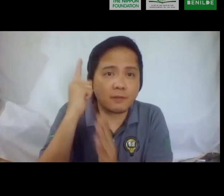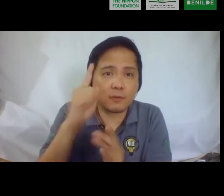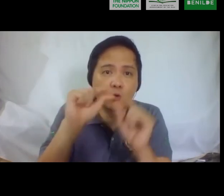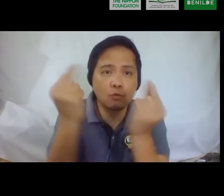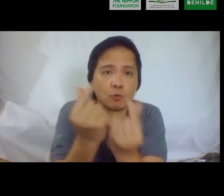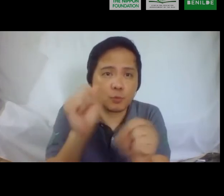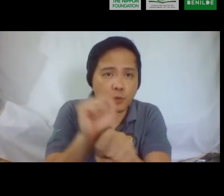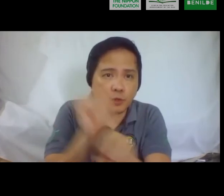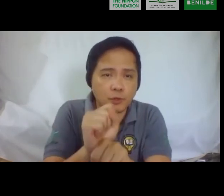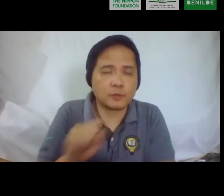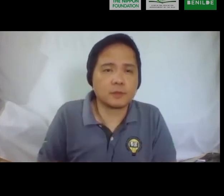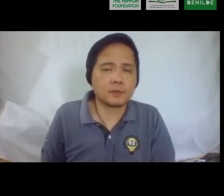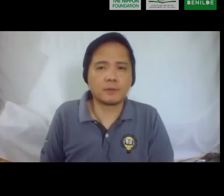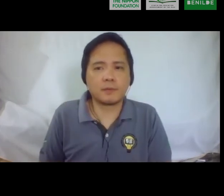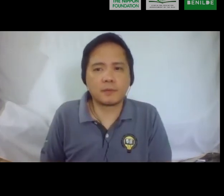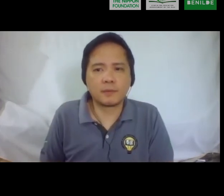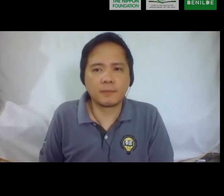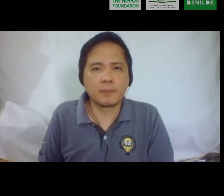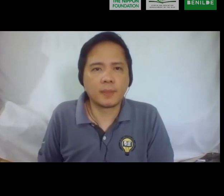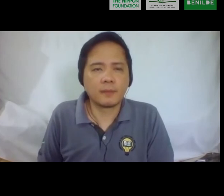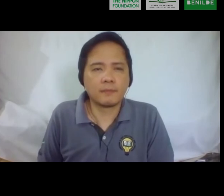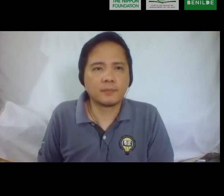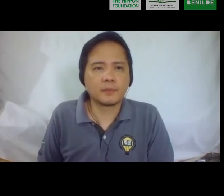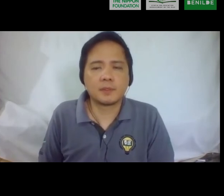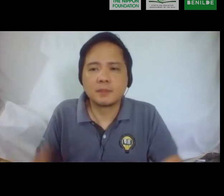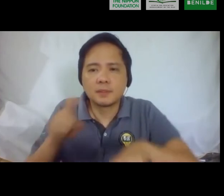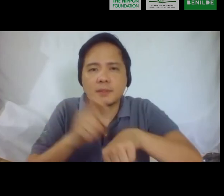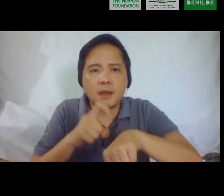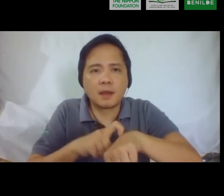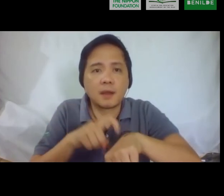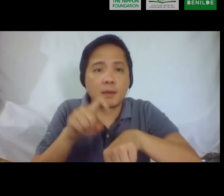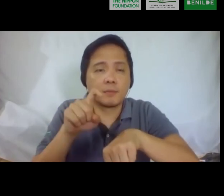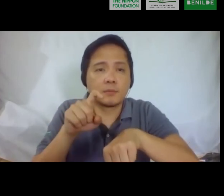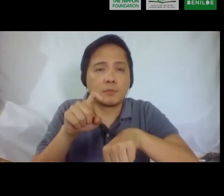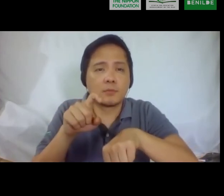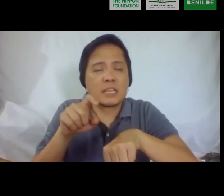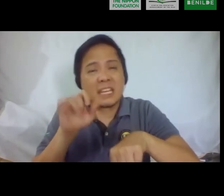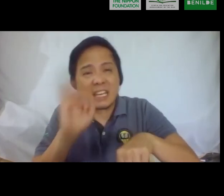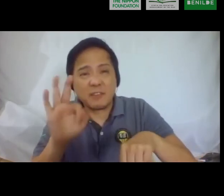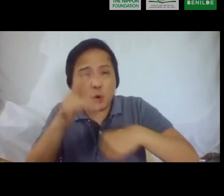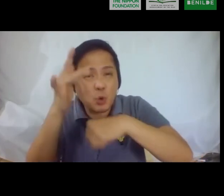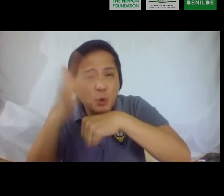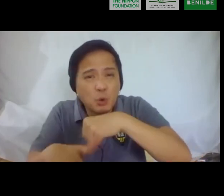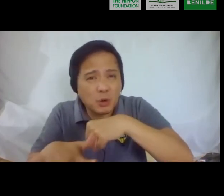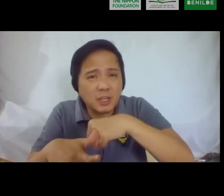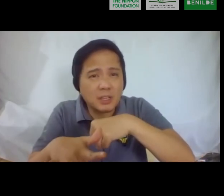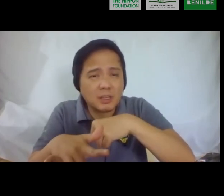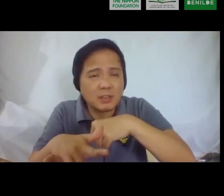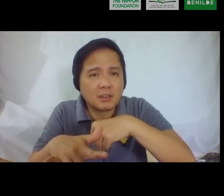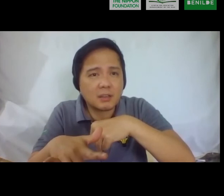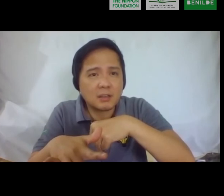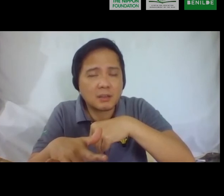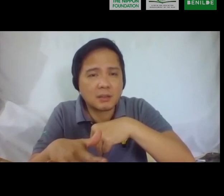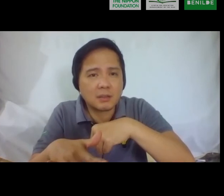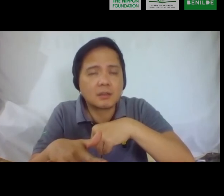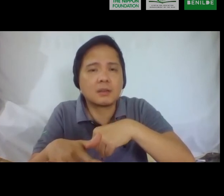we'll come back actually at 2 o'clock. If you finish before 2, we can come back and